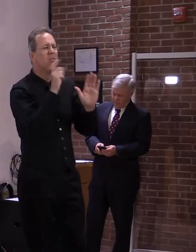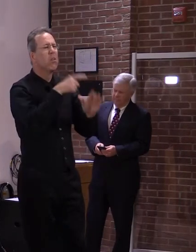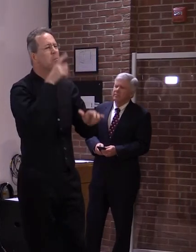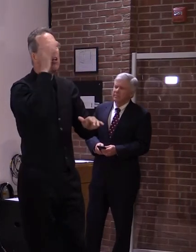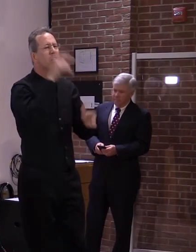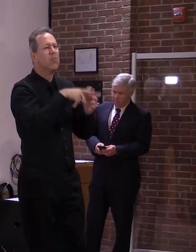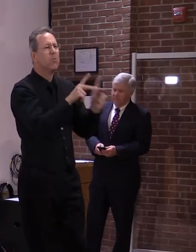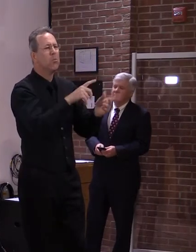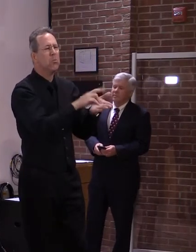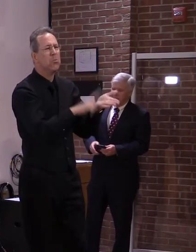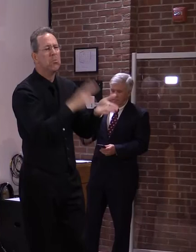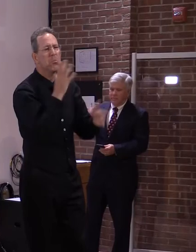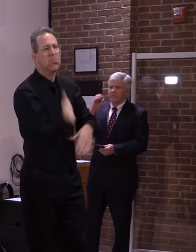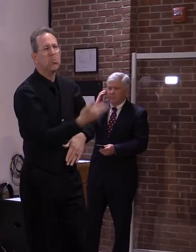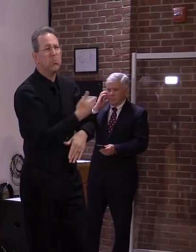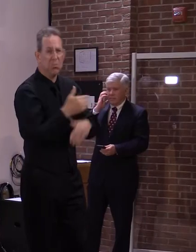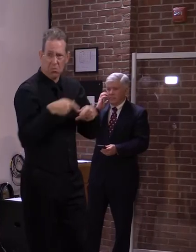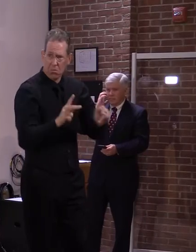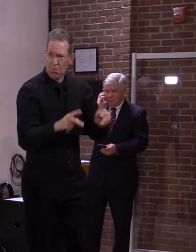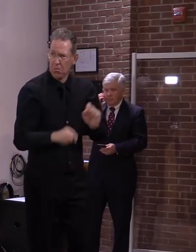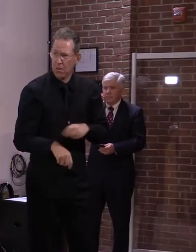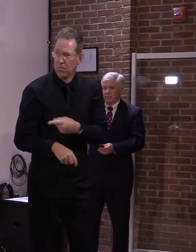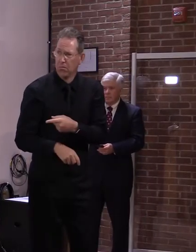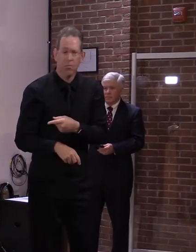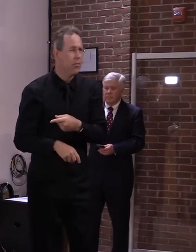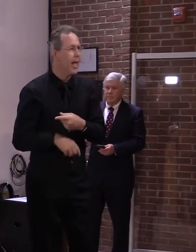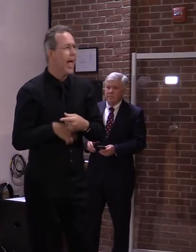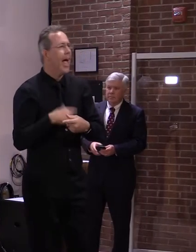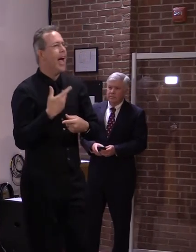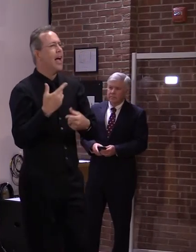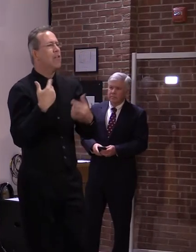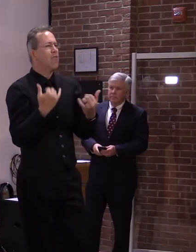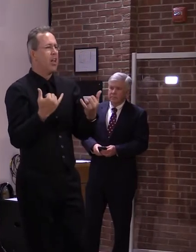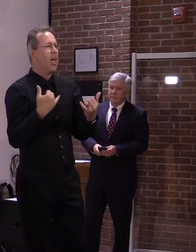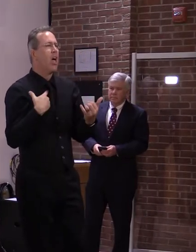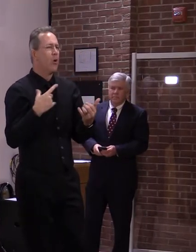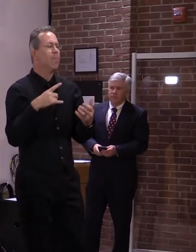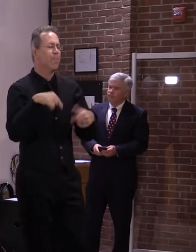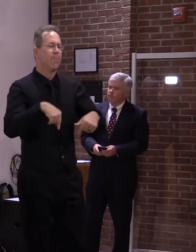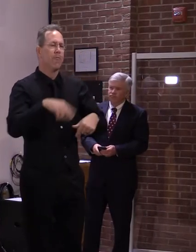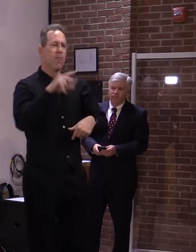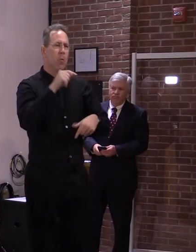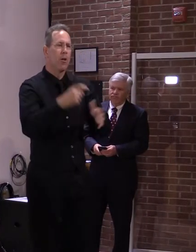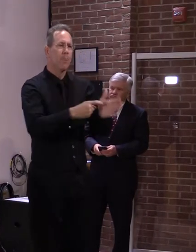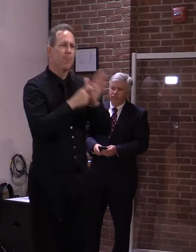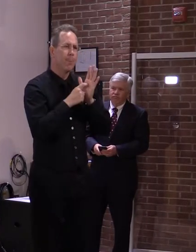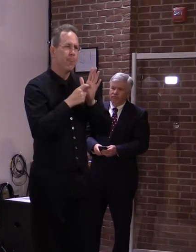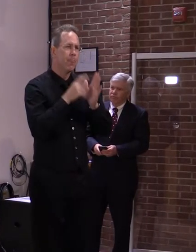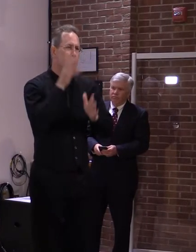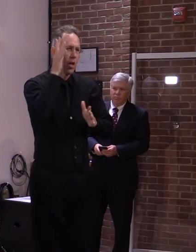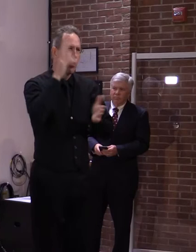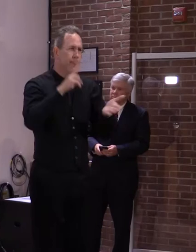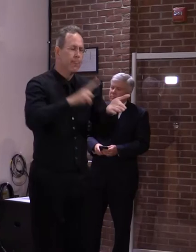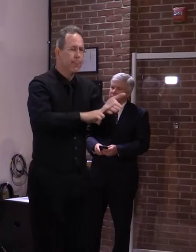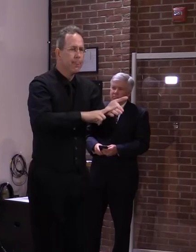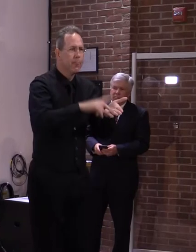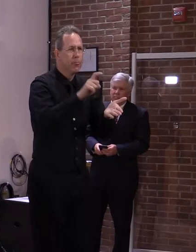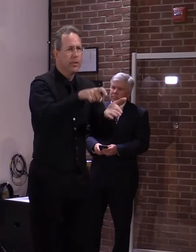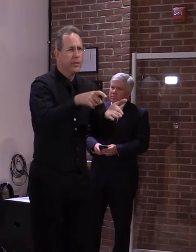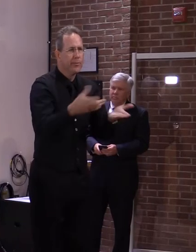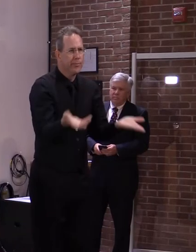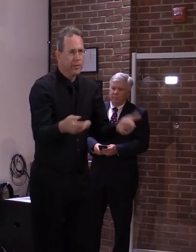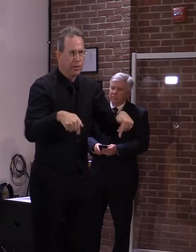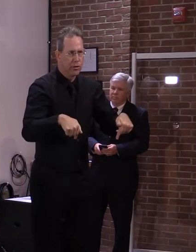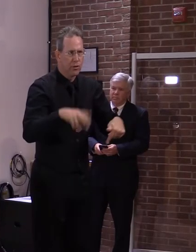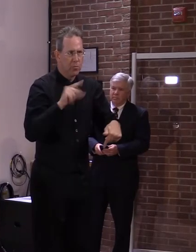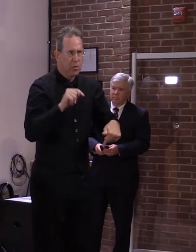from the parents for vaccinations. I'm not sure if we're going to change that. We haven't really discussed that at this